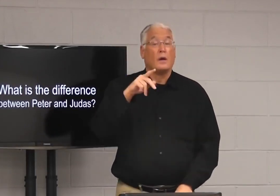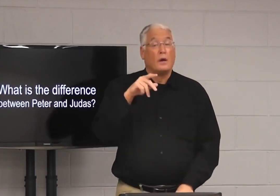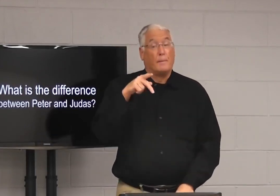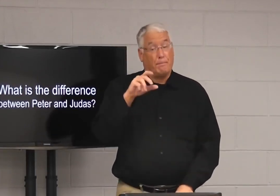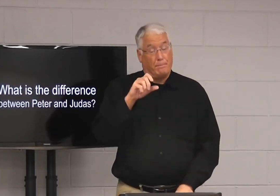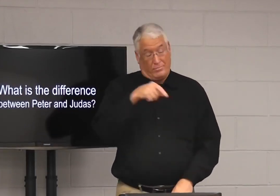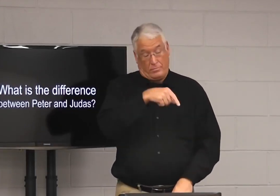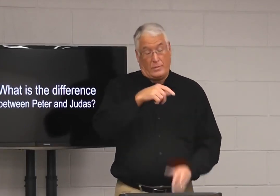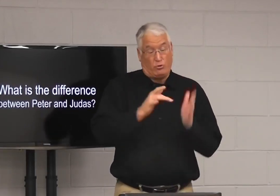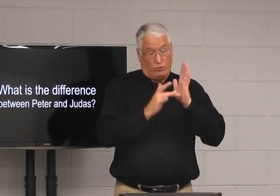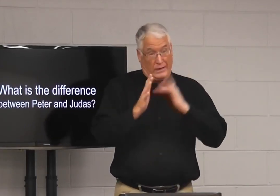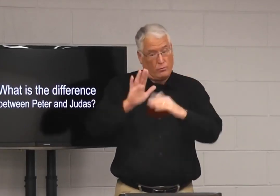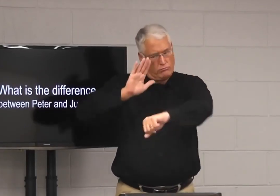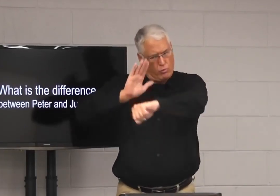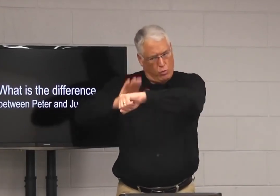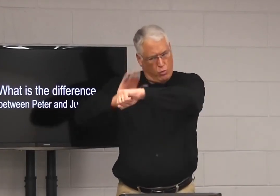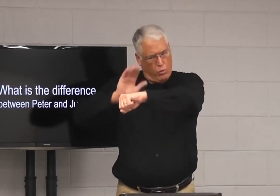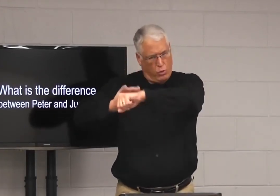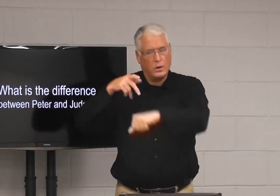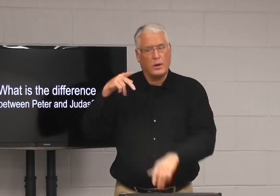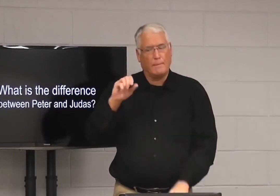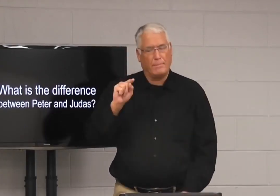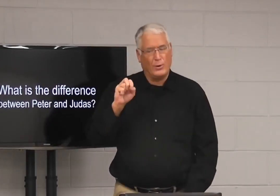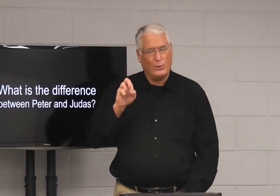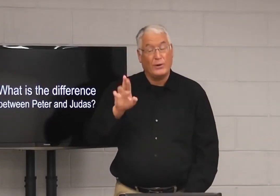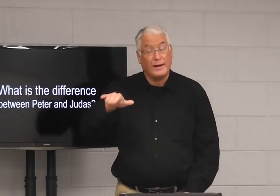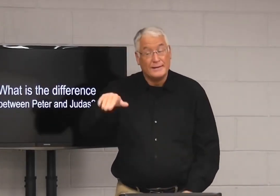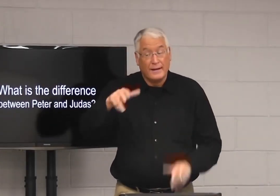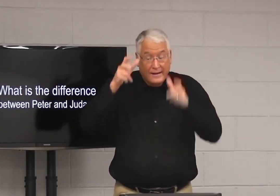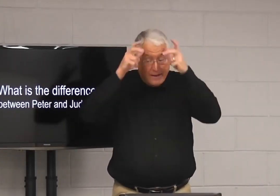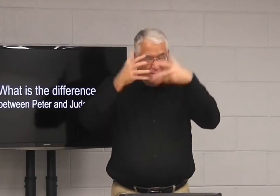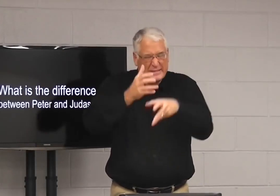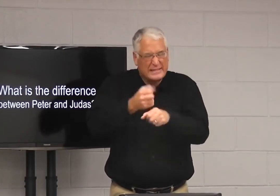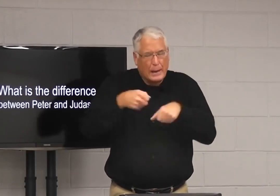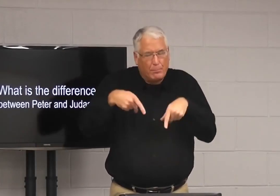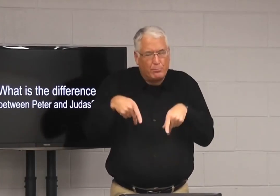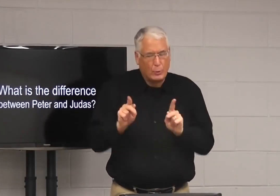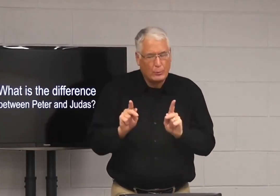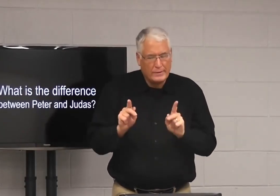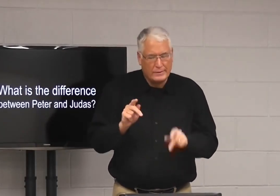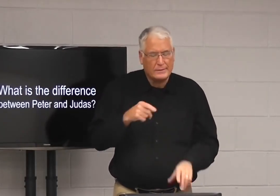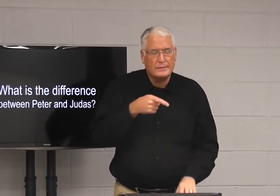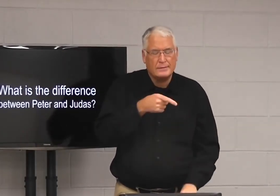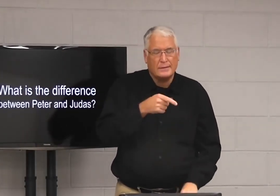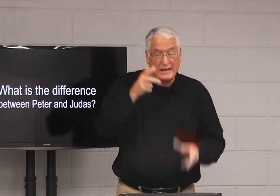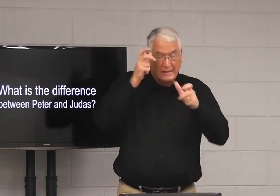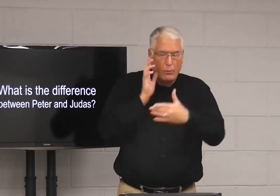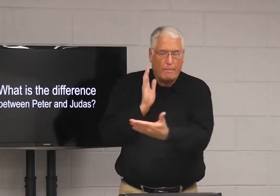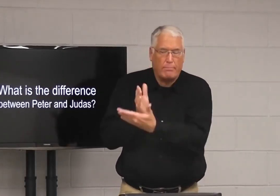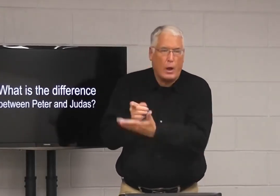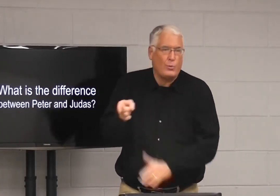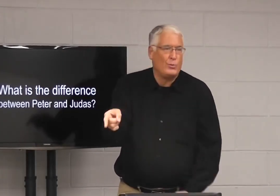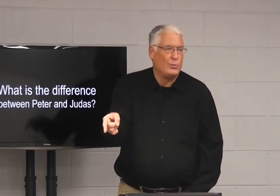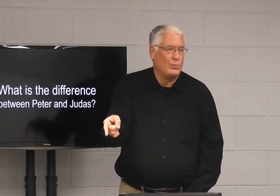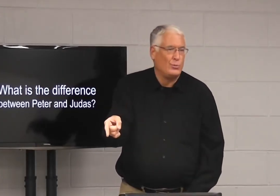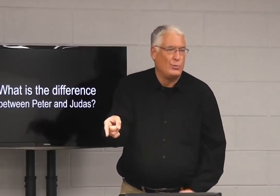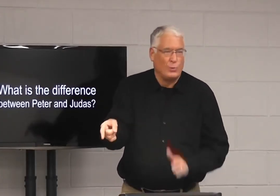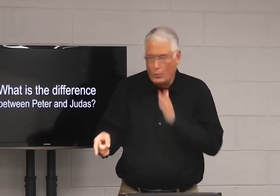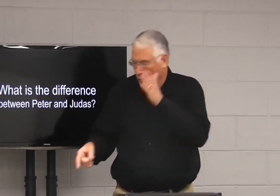way before, and he warned Peter The devil is going to get permission. He's going to bother